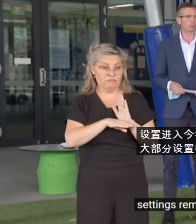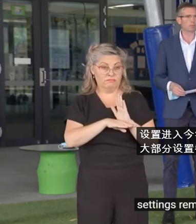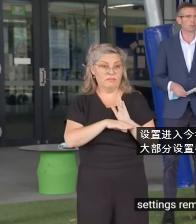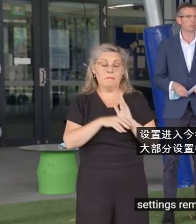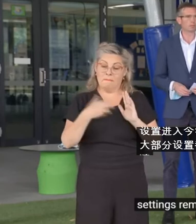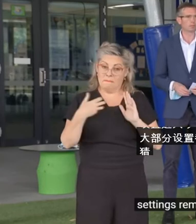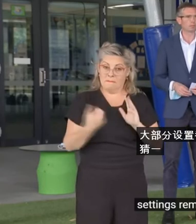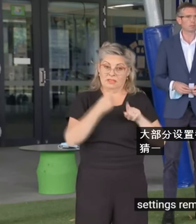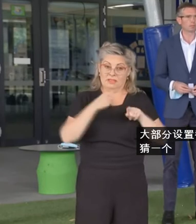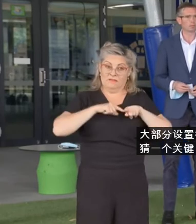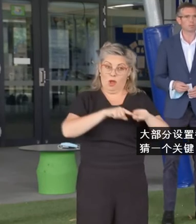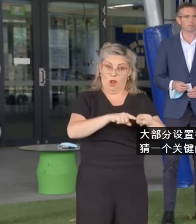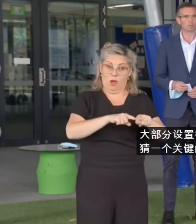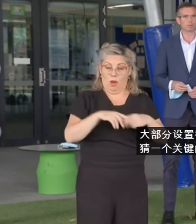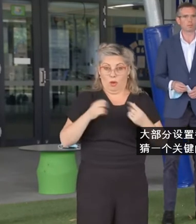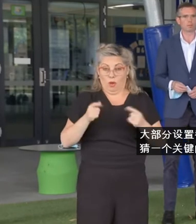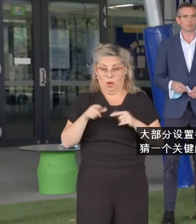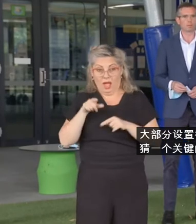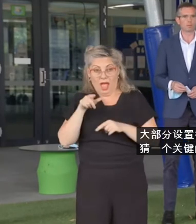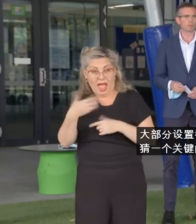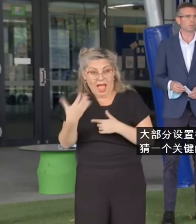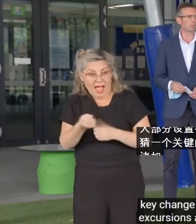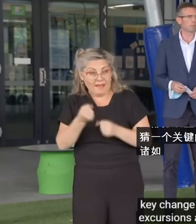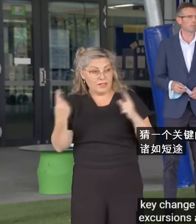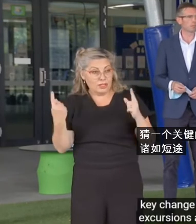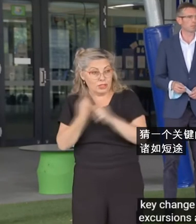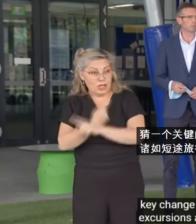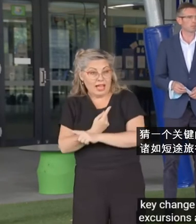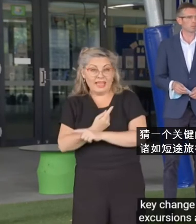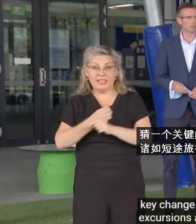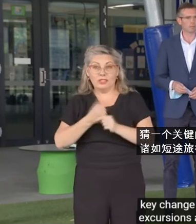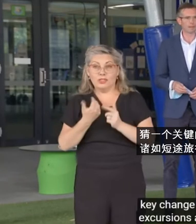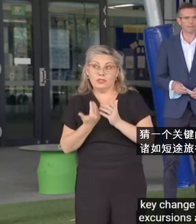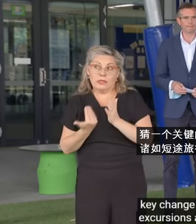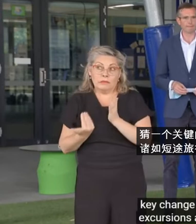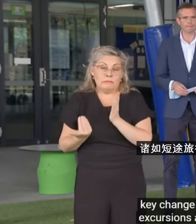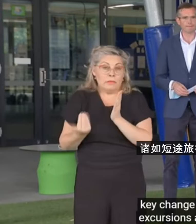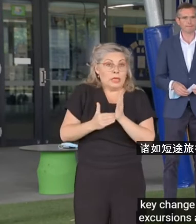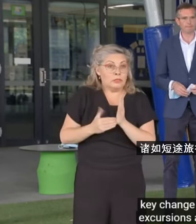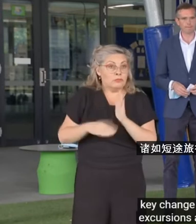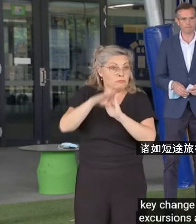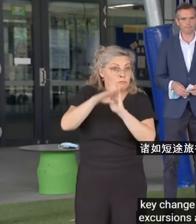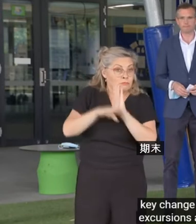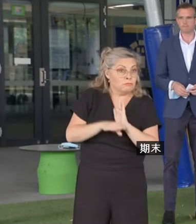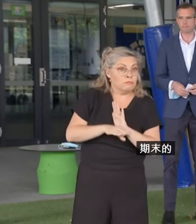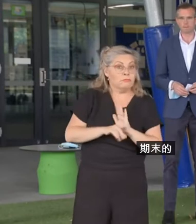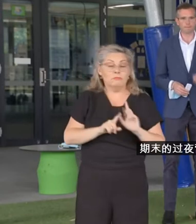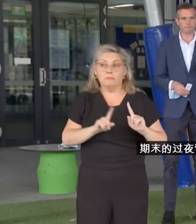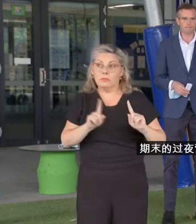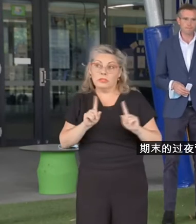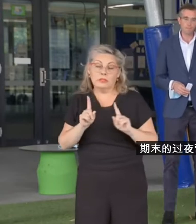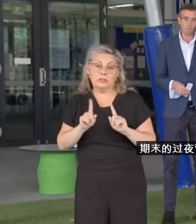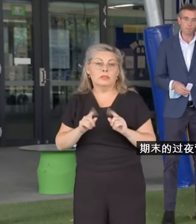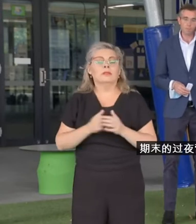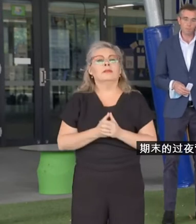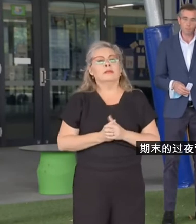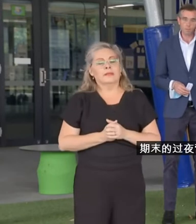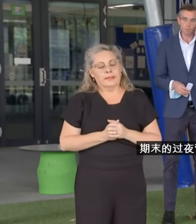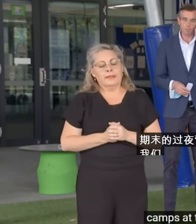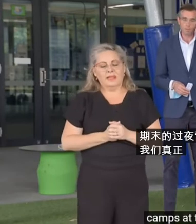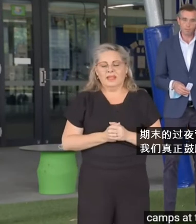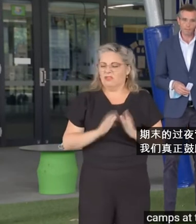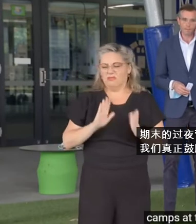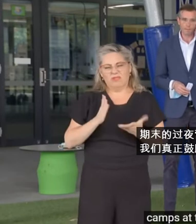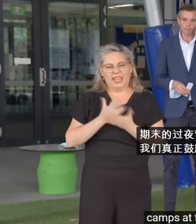settings remain the same. I guess the one key change is around things like excursions and overnight camps. At the end of last term, they